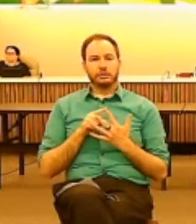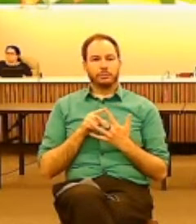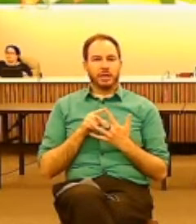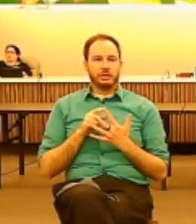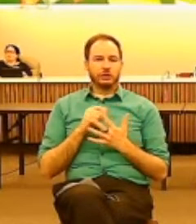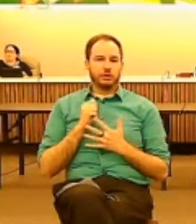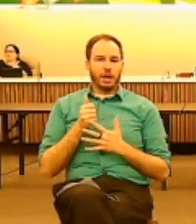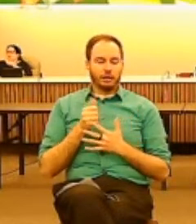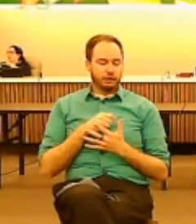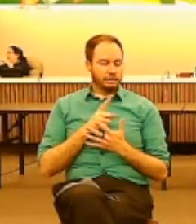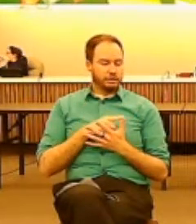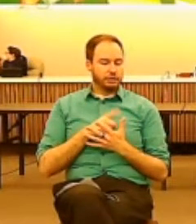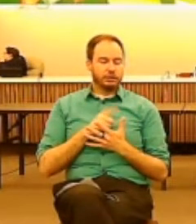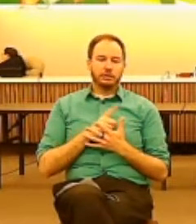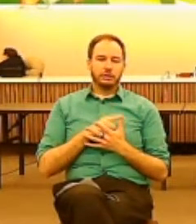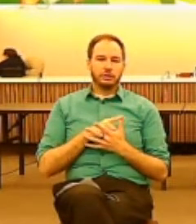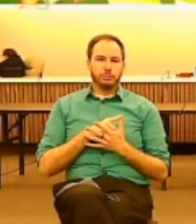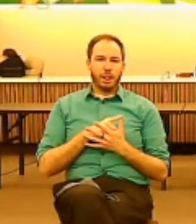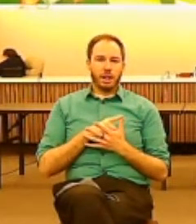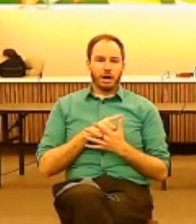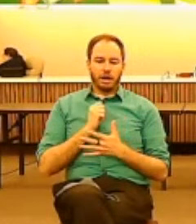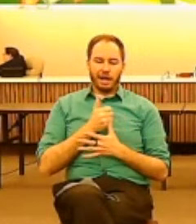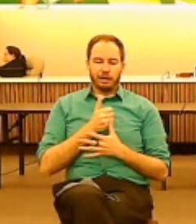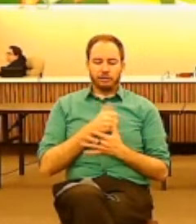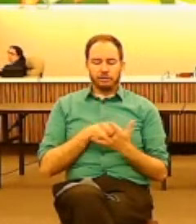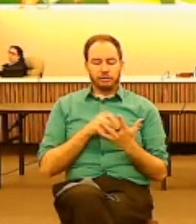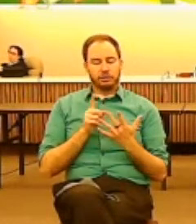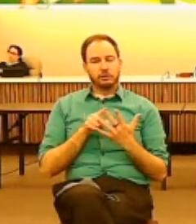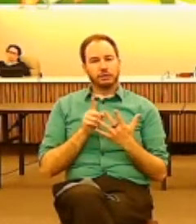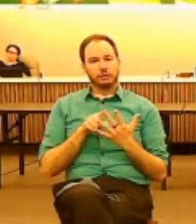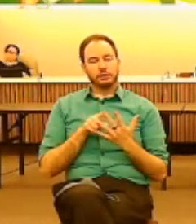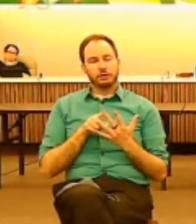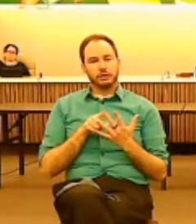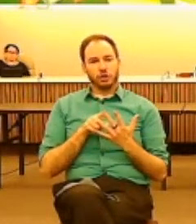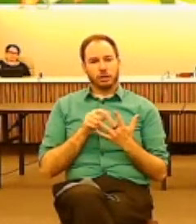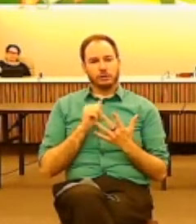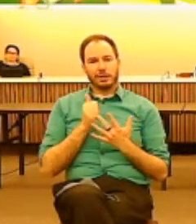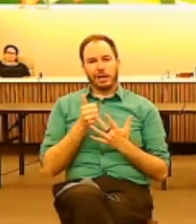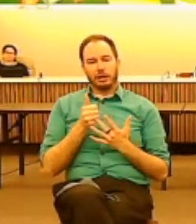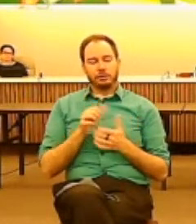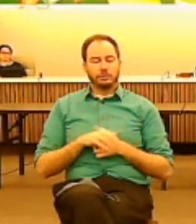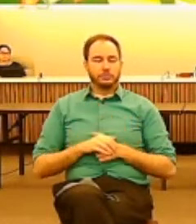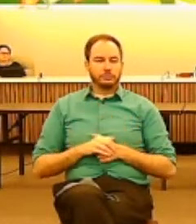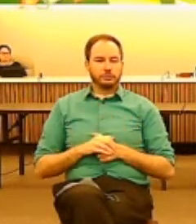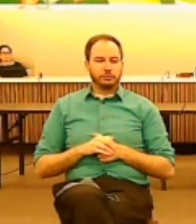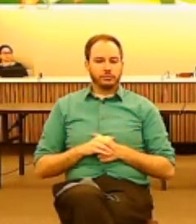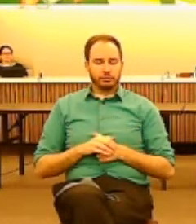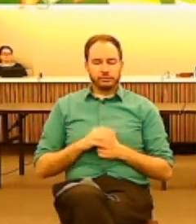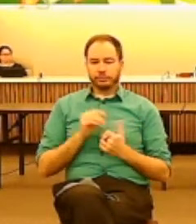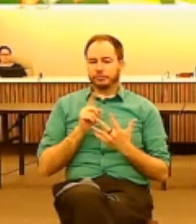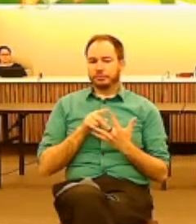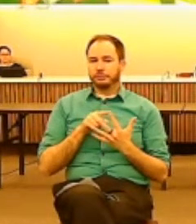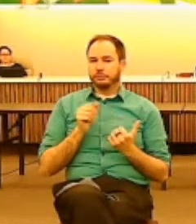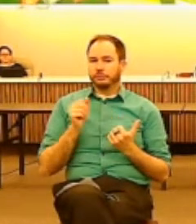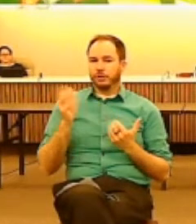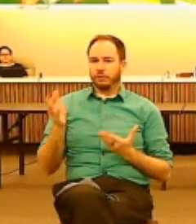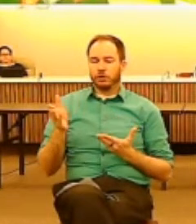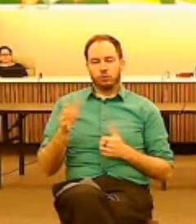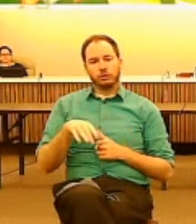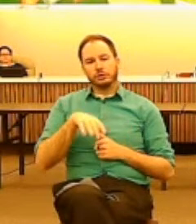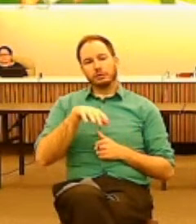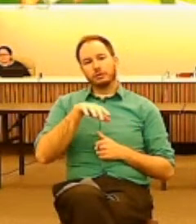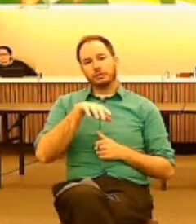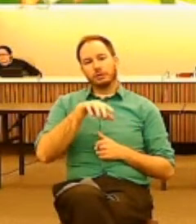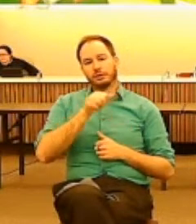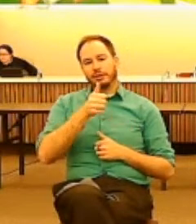Councilmember Page, Aye. Councilmember Belanca, Aye. Supervisor Schultz. Aye. Mr. Supervisor and fellow board members, I have